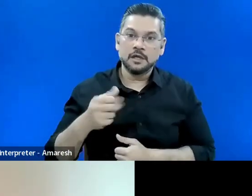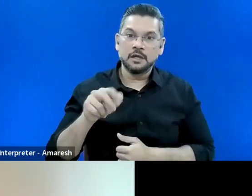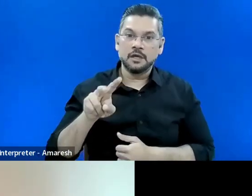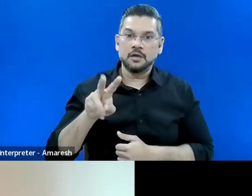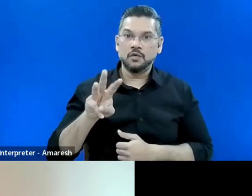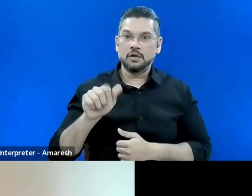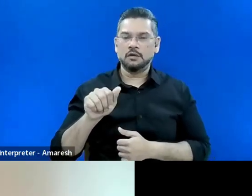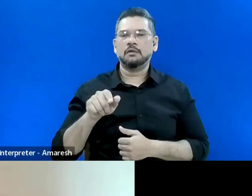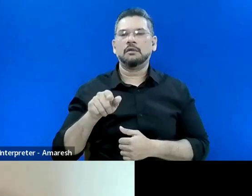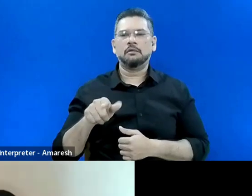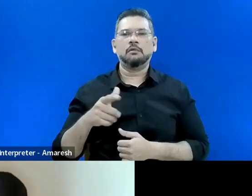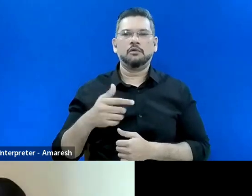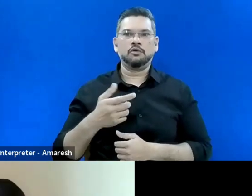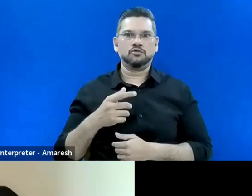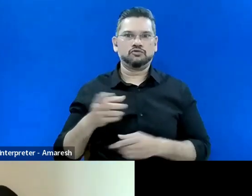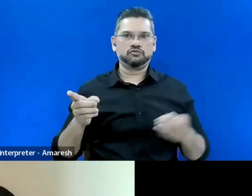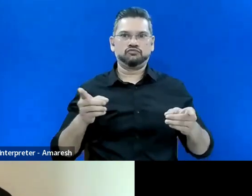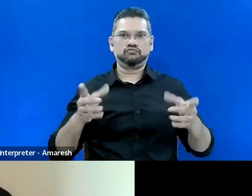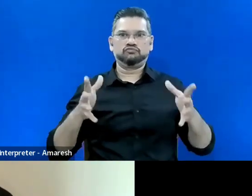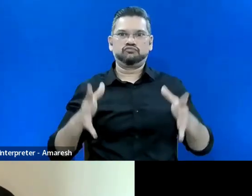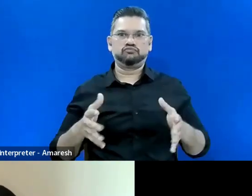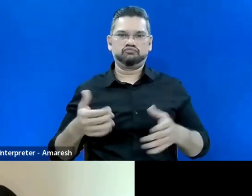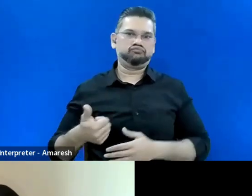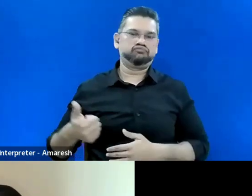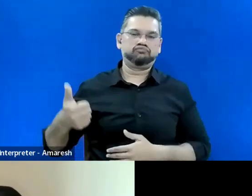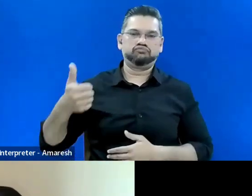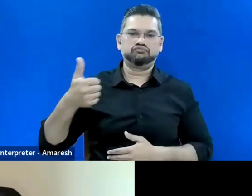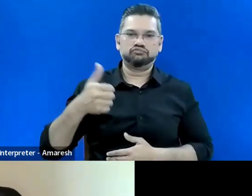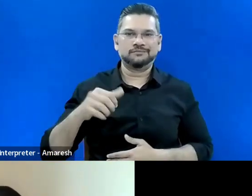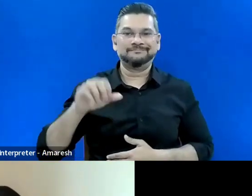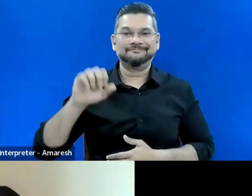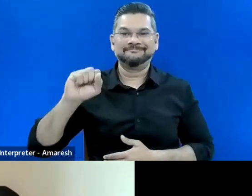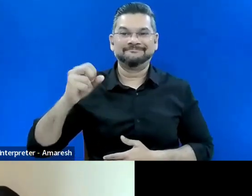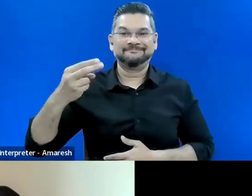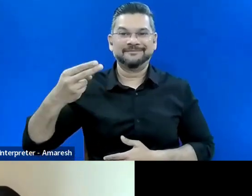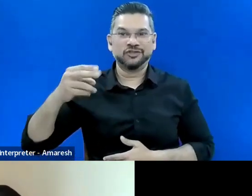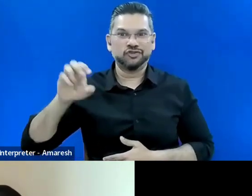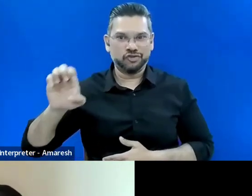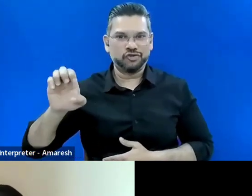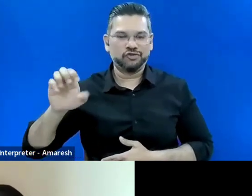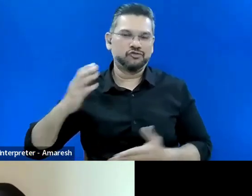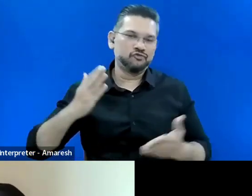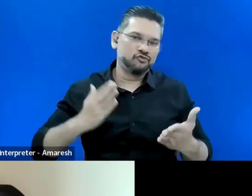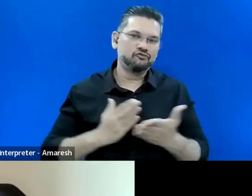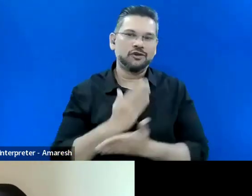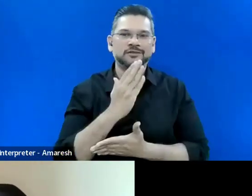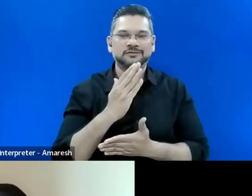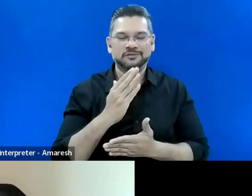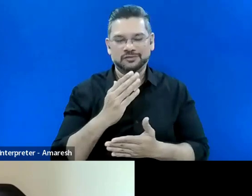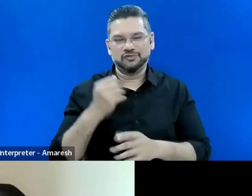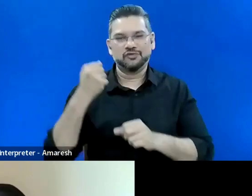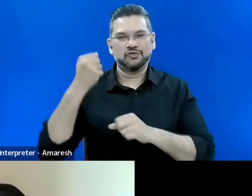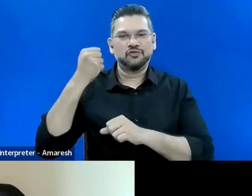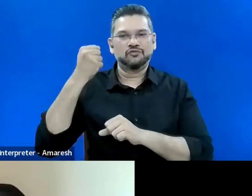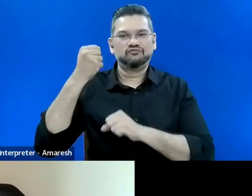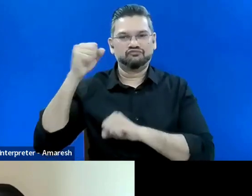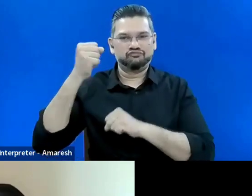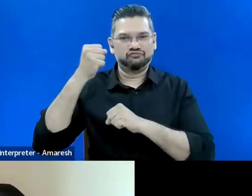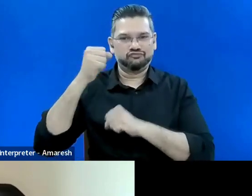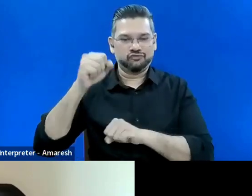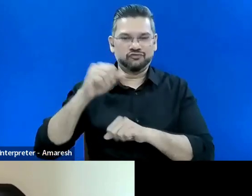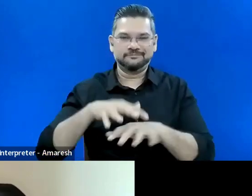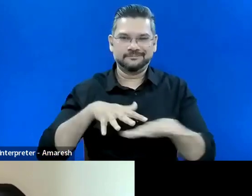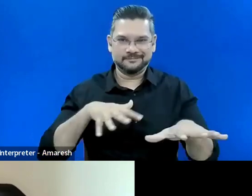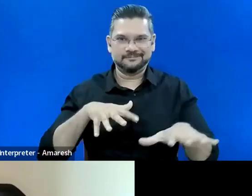of She Rights Women, and popularly tagged as the voice and face of people with psychosocial disabilities in